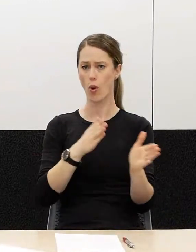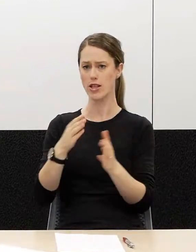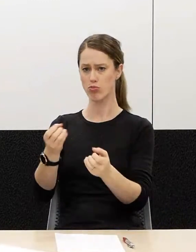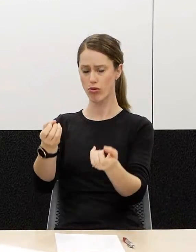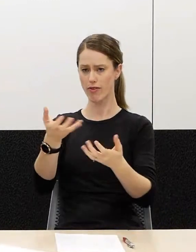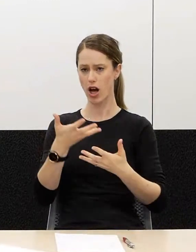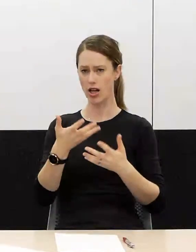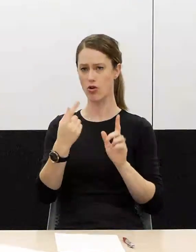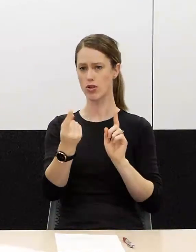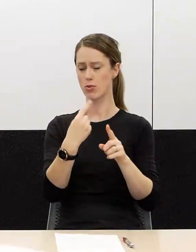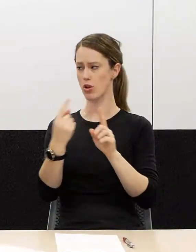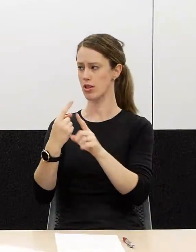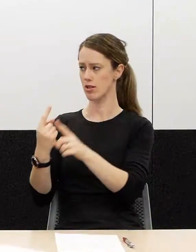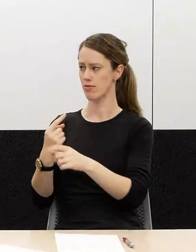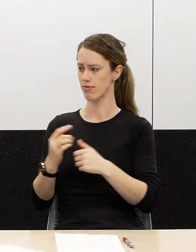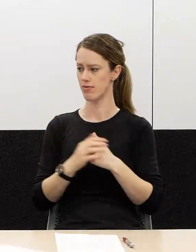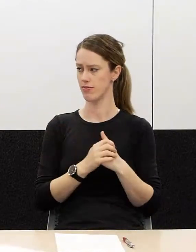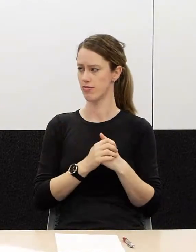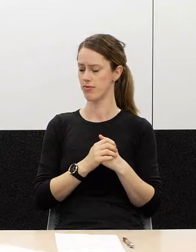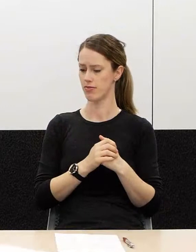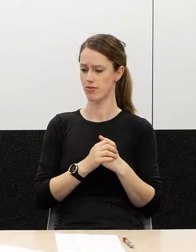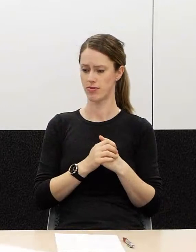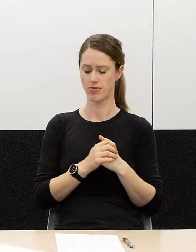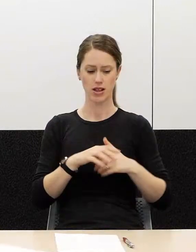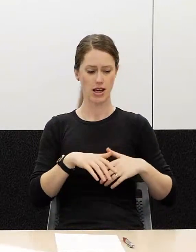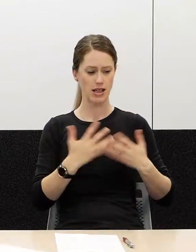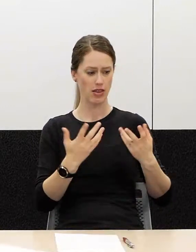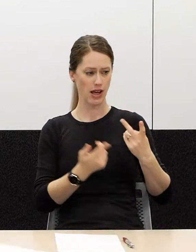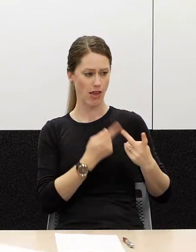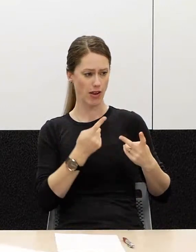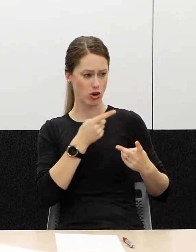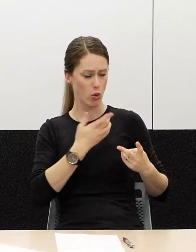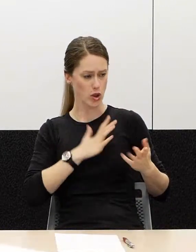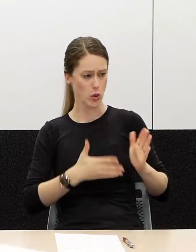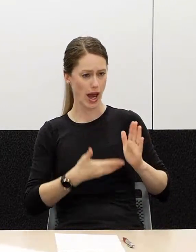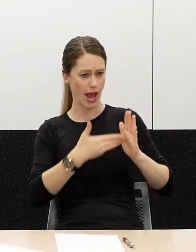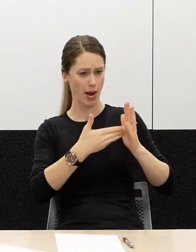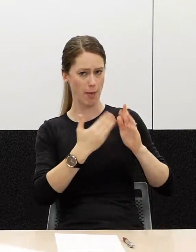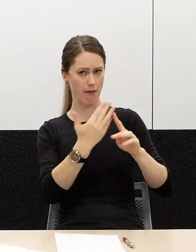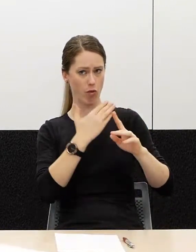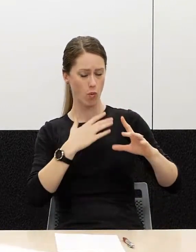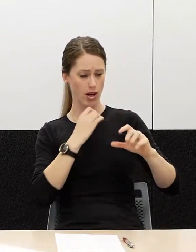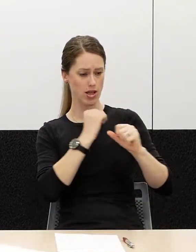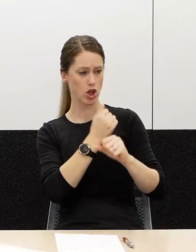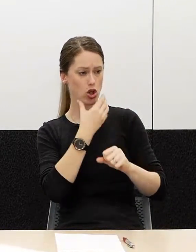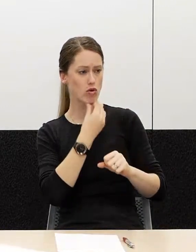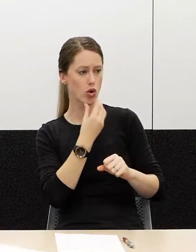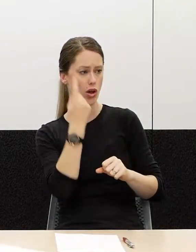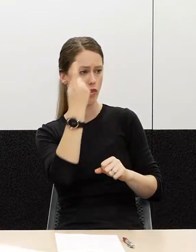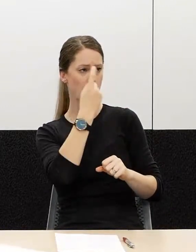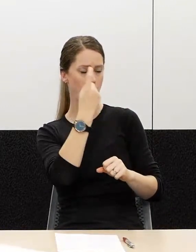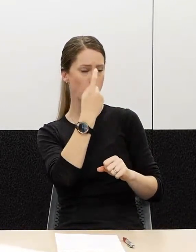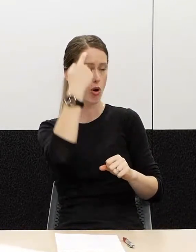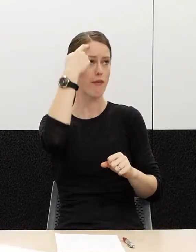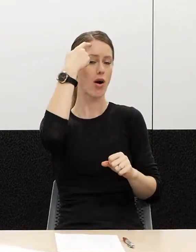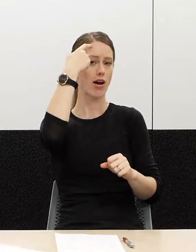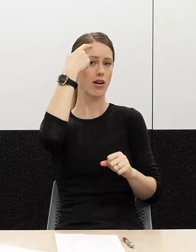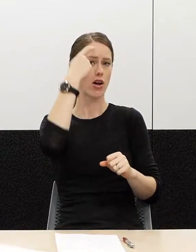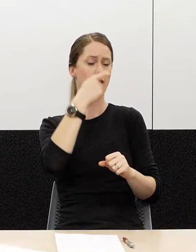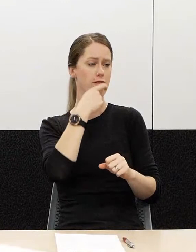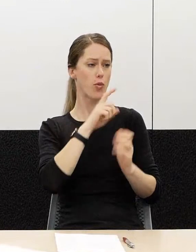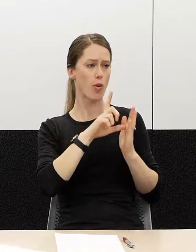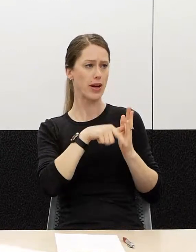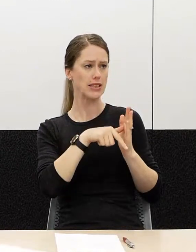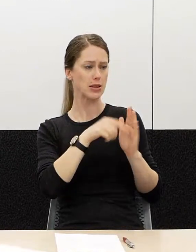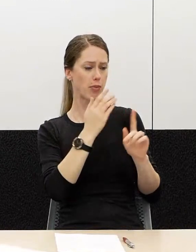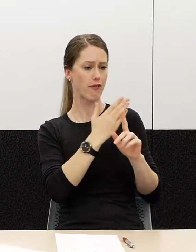some responses. Is there anything you want to add that might be useful you can think of top of mind? We've got just a few more